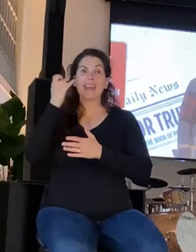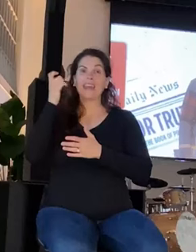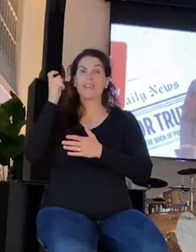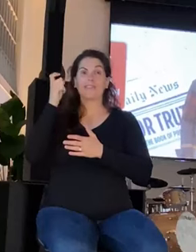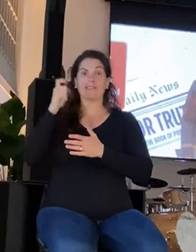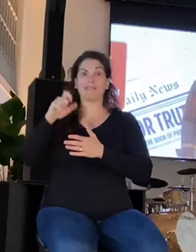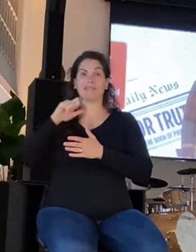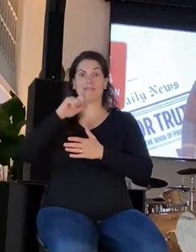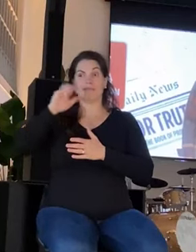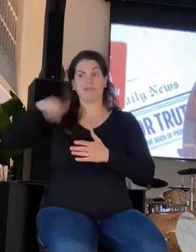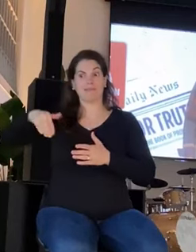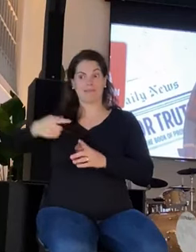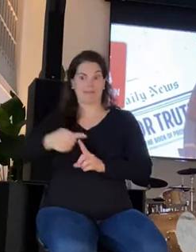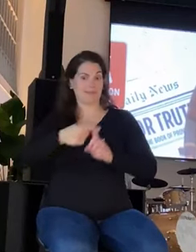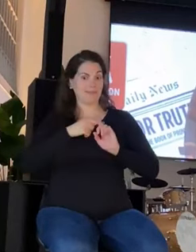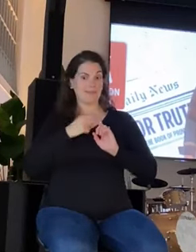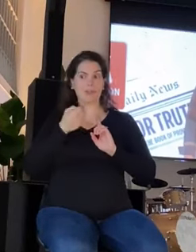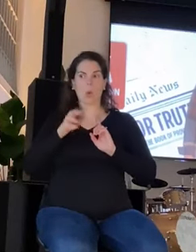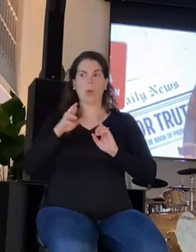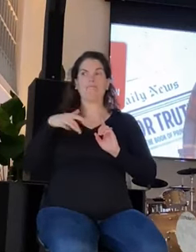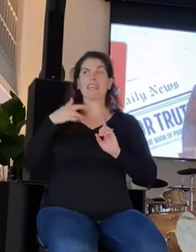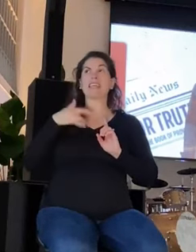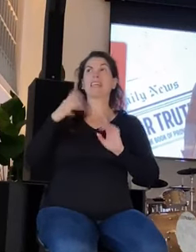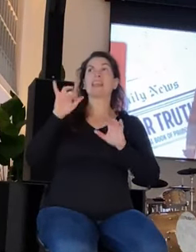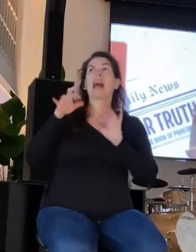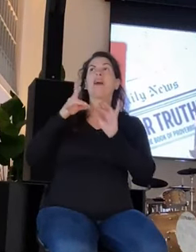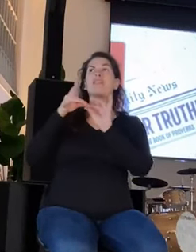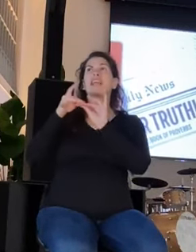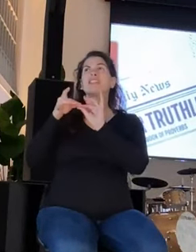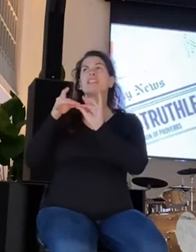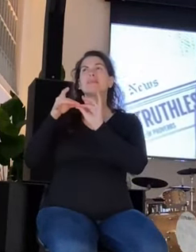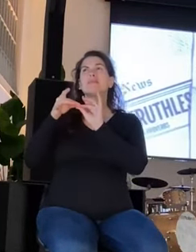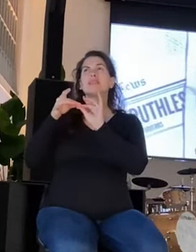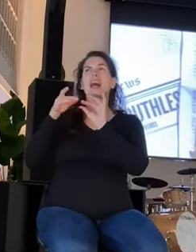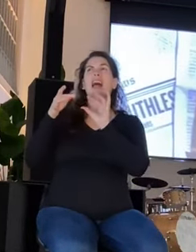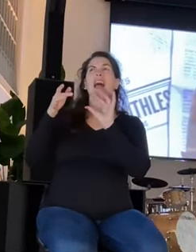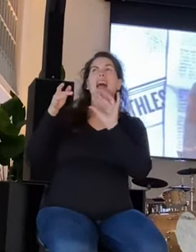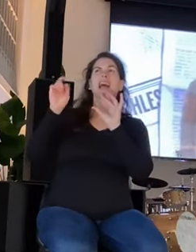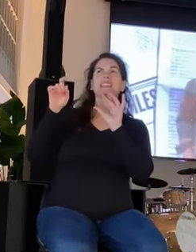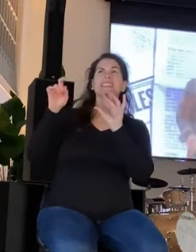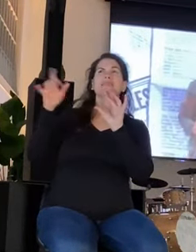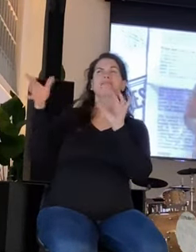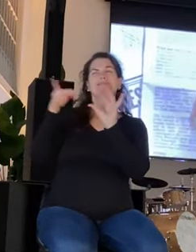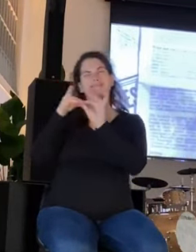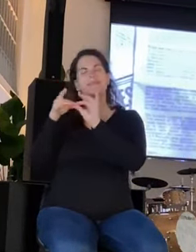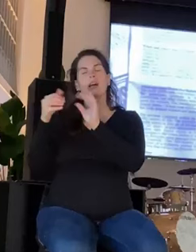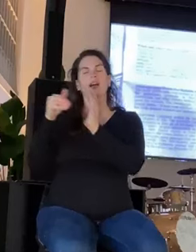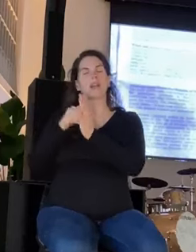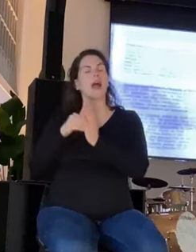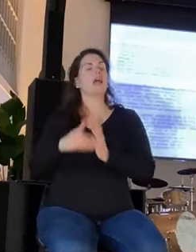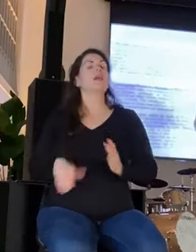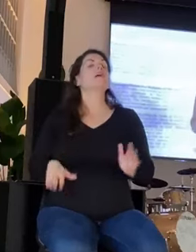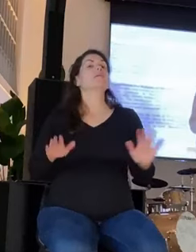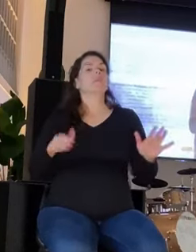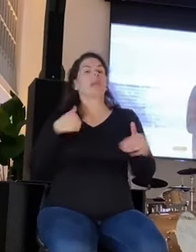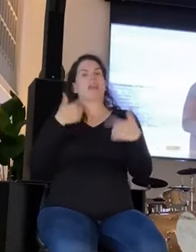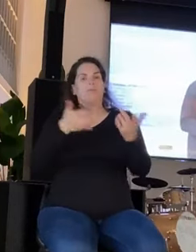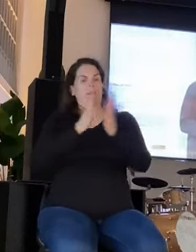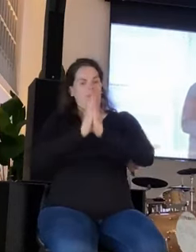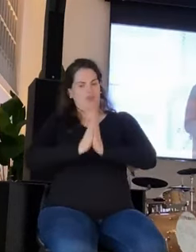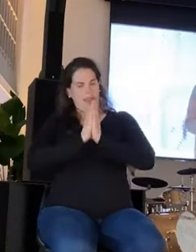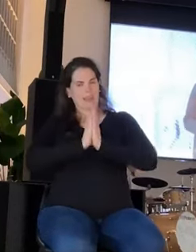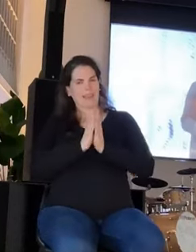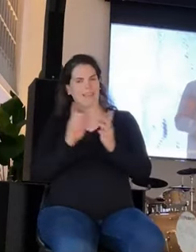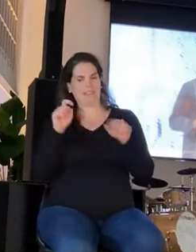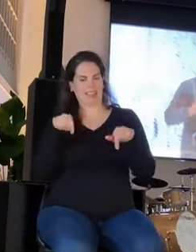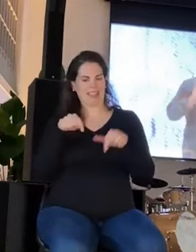that second prayer is going to be for you. Church, we love you. I love you so much. As I've been praying for this sermon, I've been praying that I have sensed in